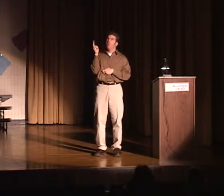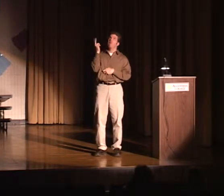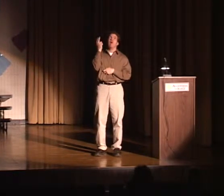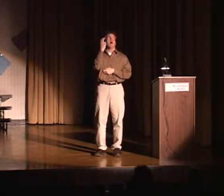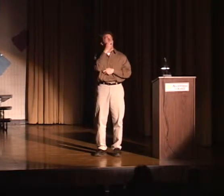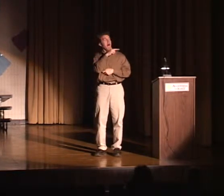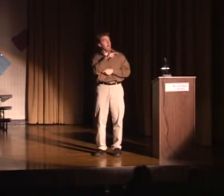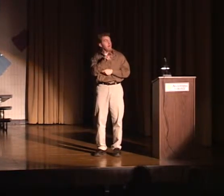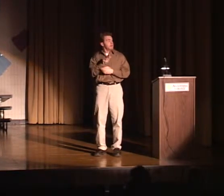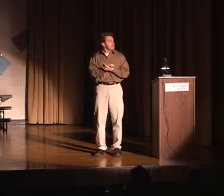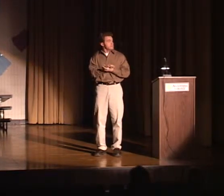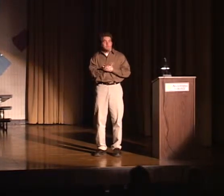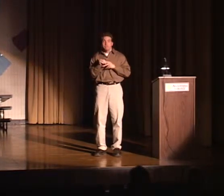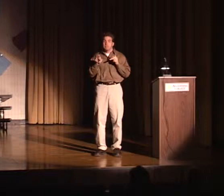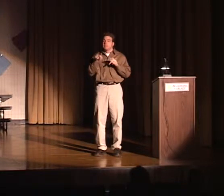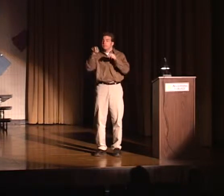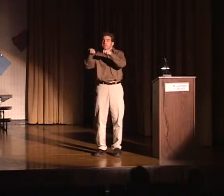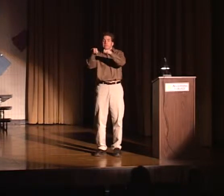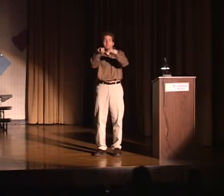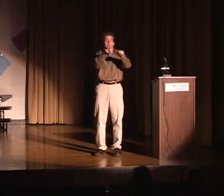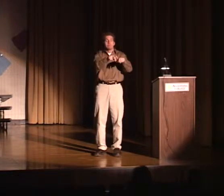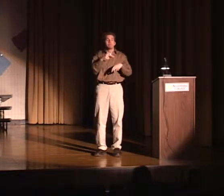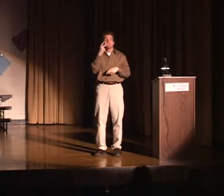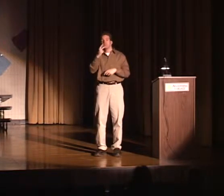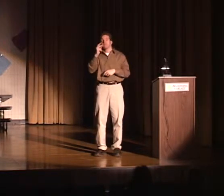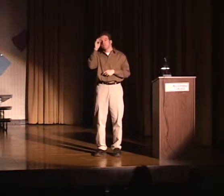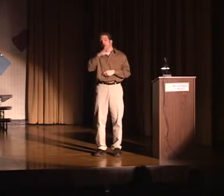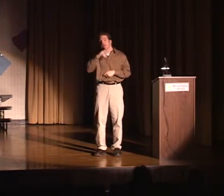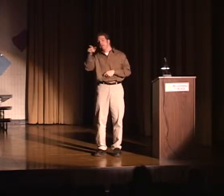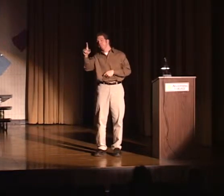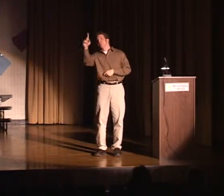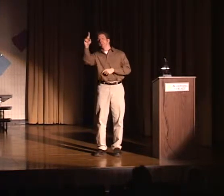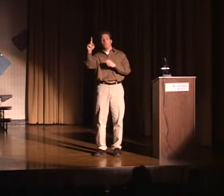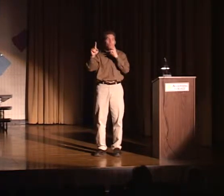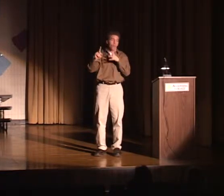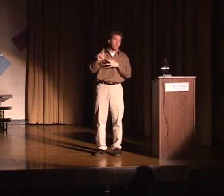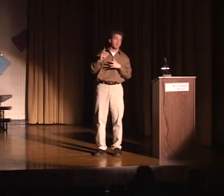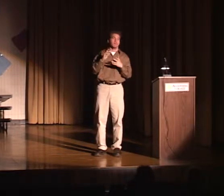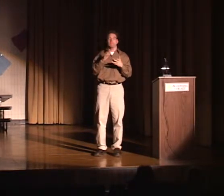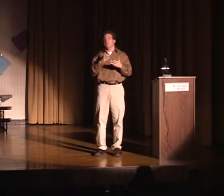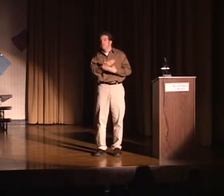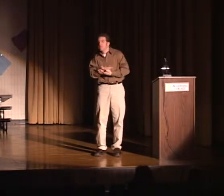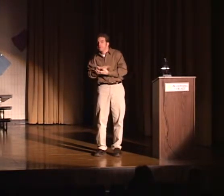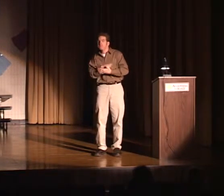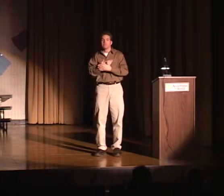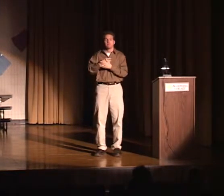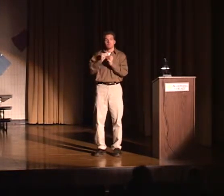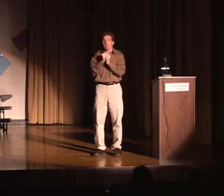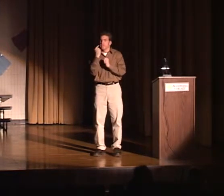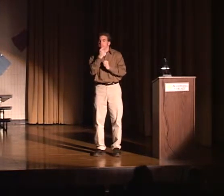and to start off, I'd just look around, and I'd notice